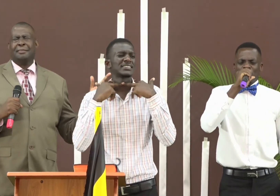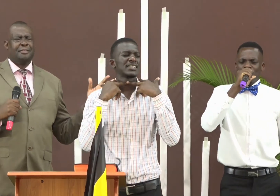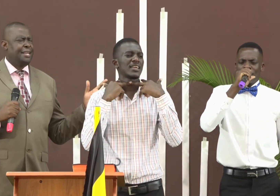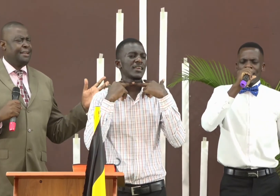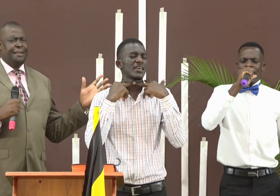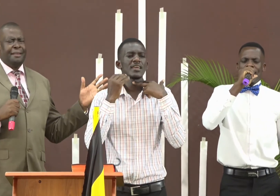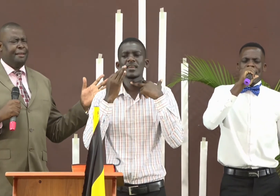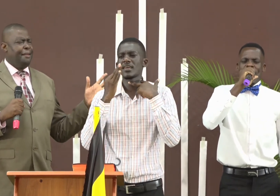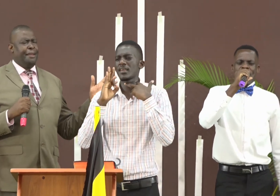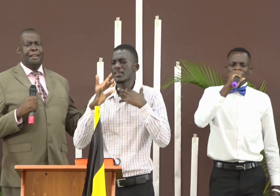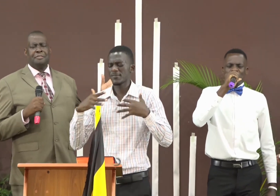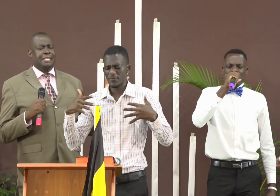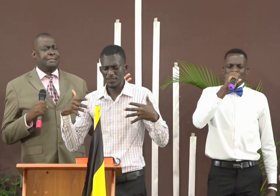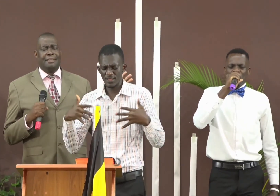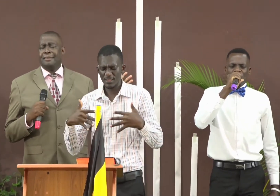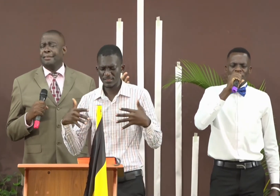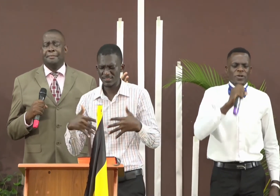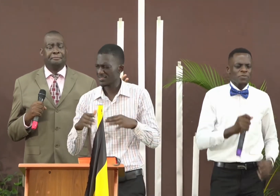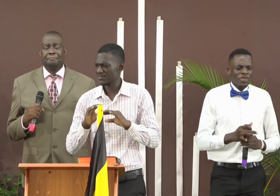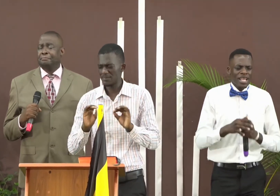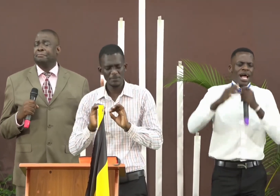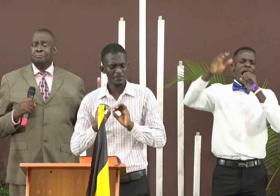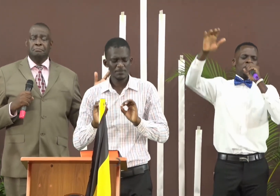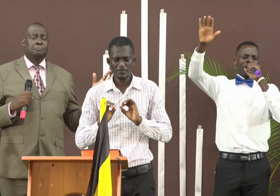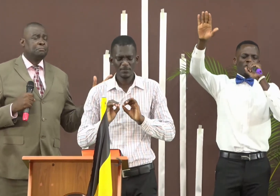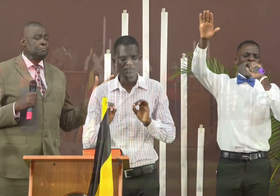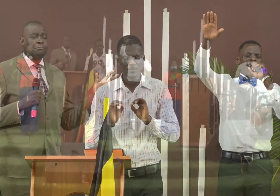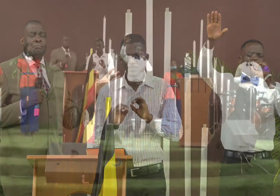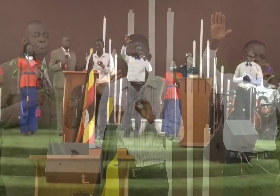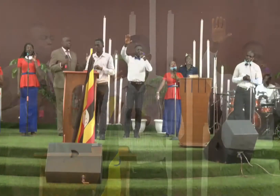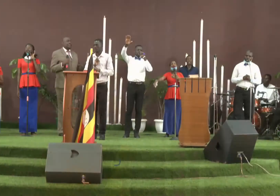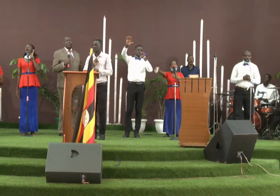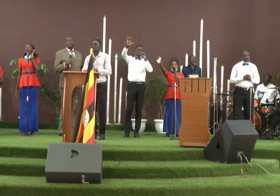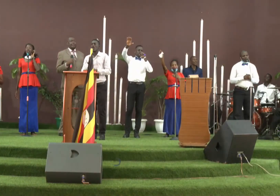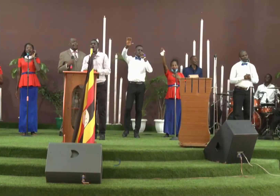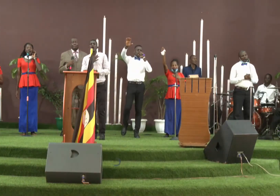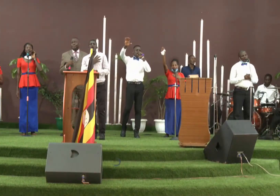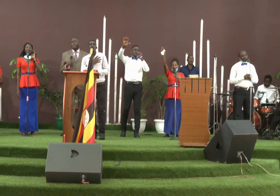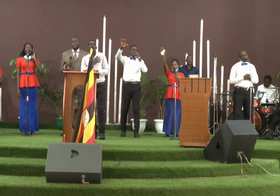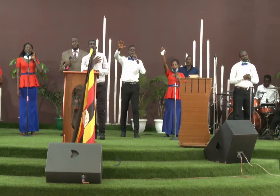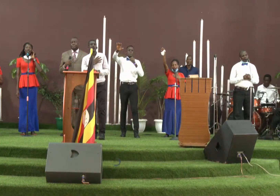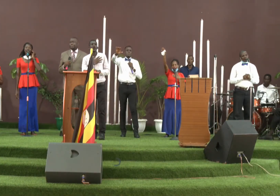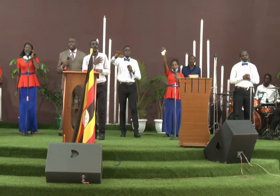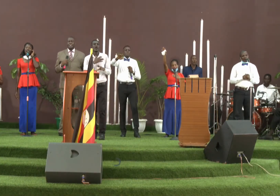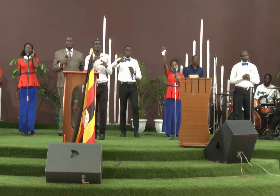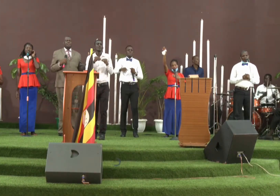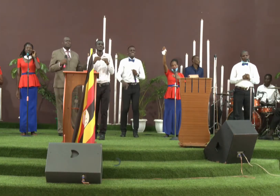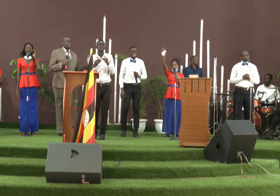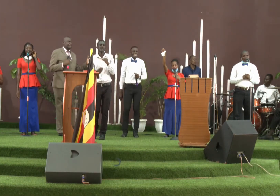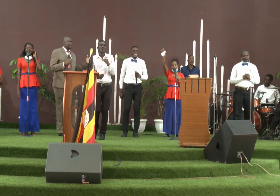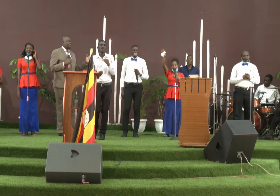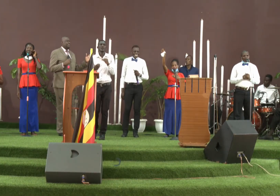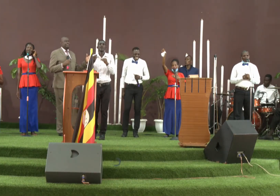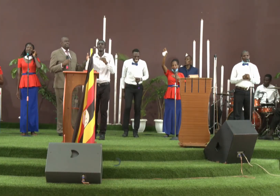longer a slave to fear. I'm a child of God, yeah. I am